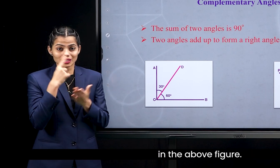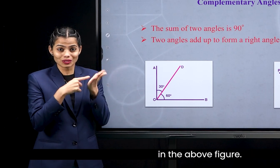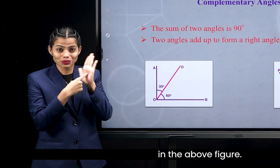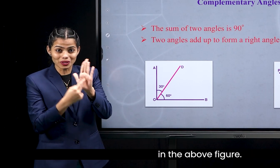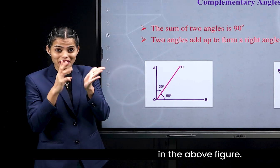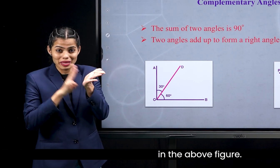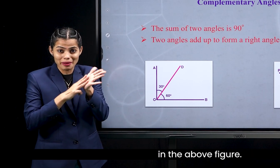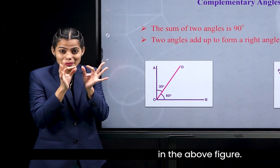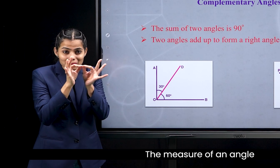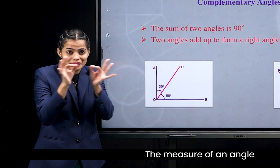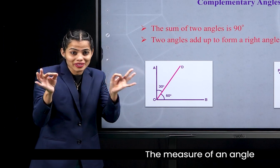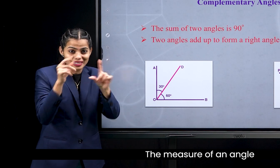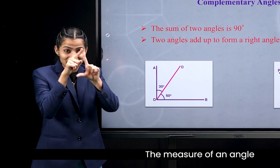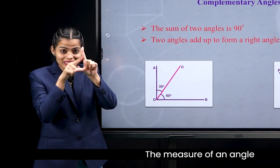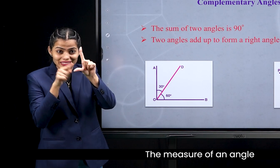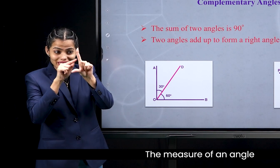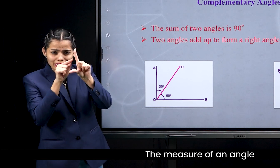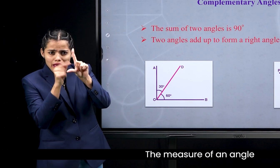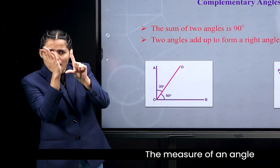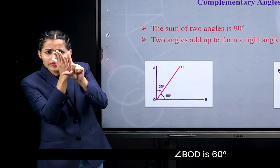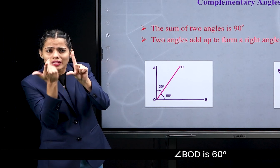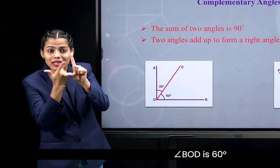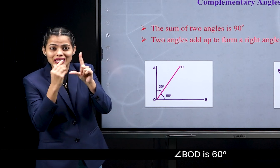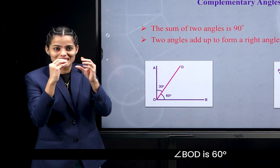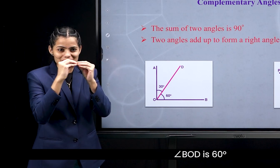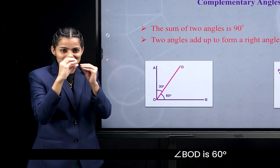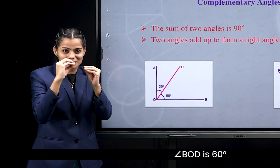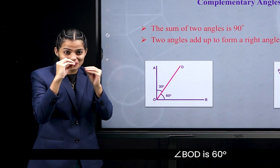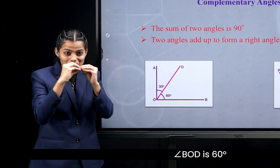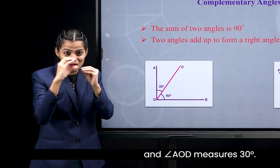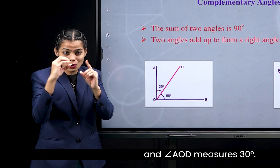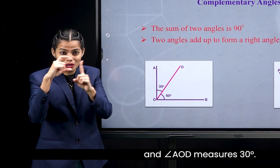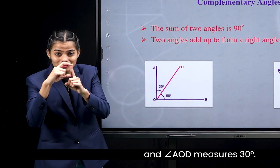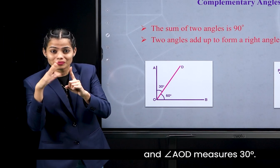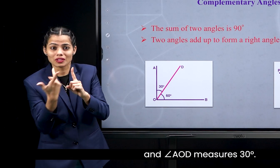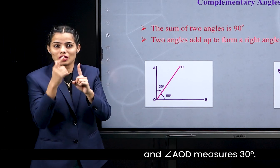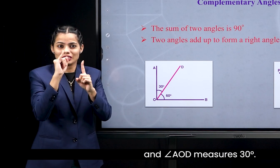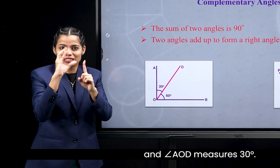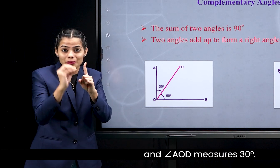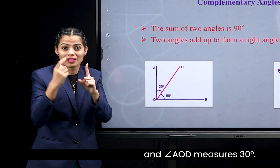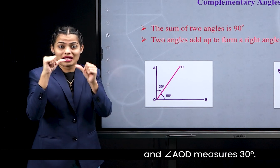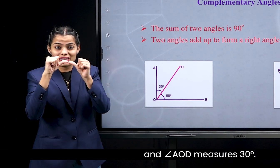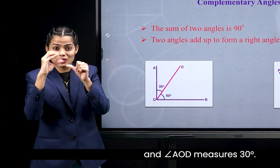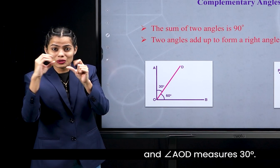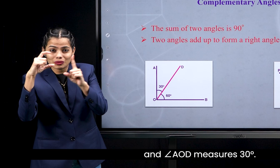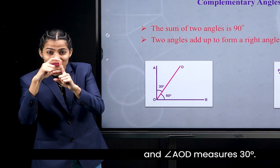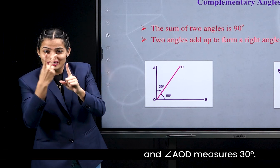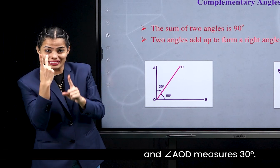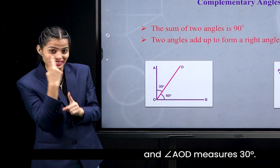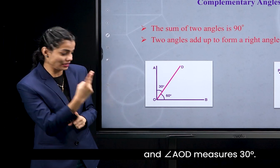In the above figure, the measure of an angle BOD is 60 degree and angle AOD measure 30 degree.